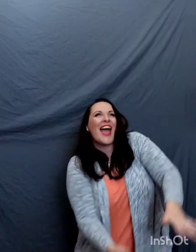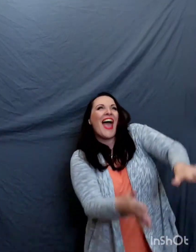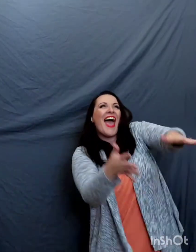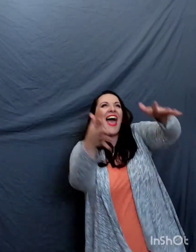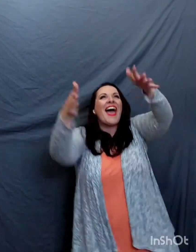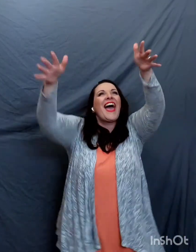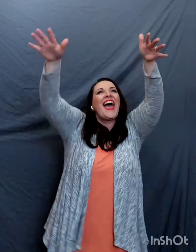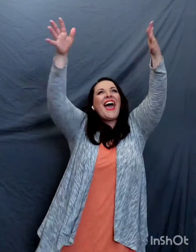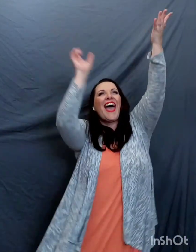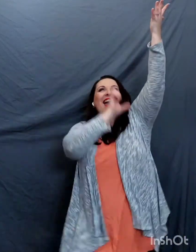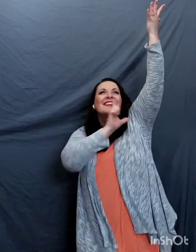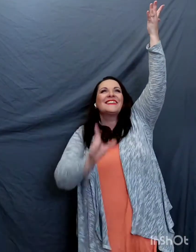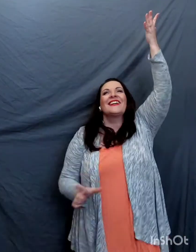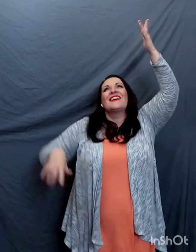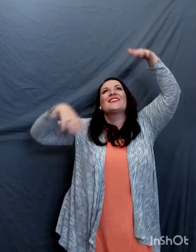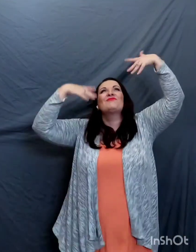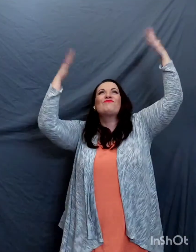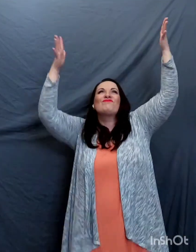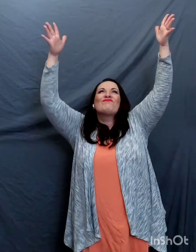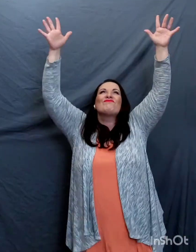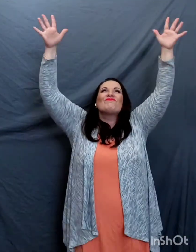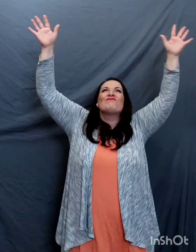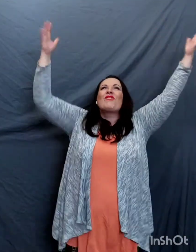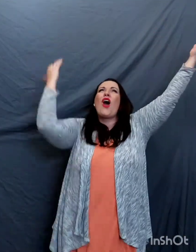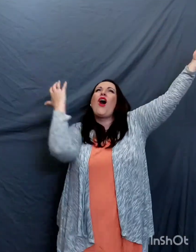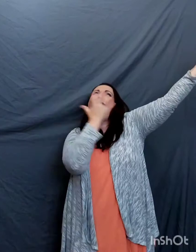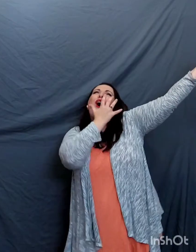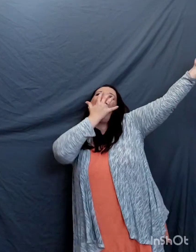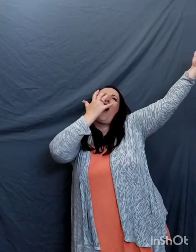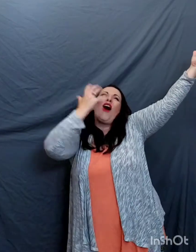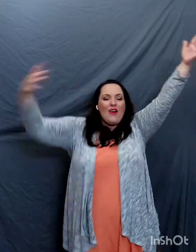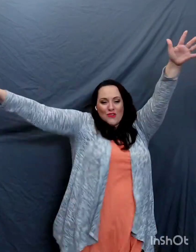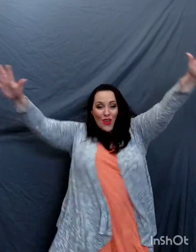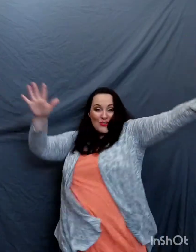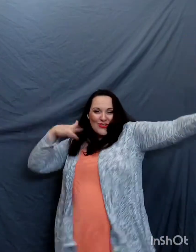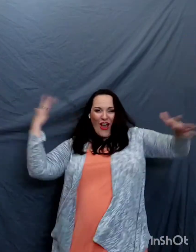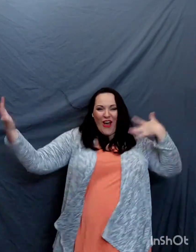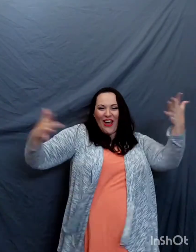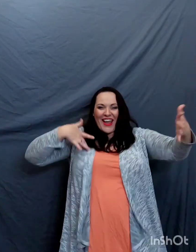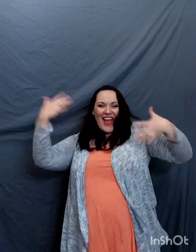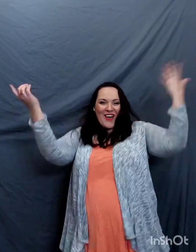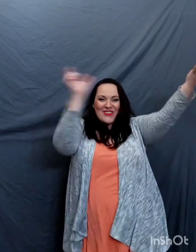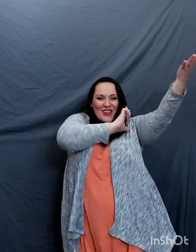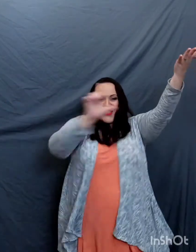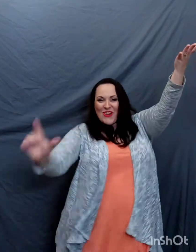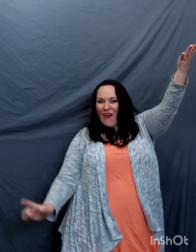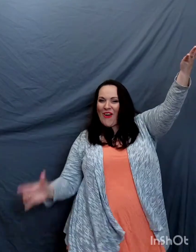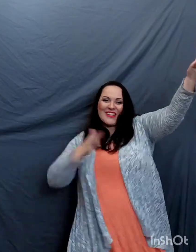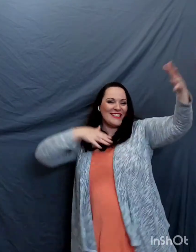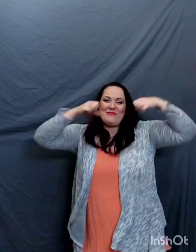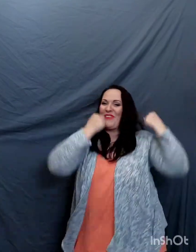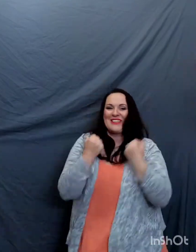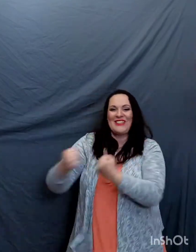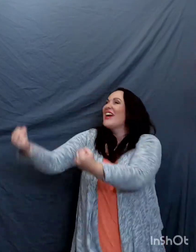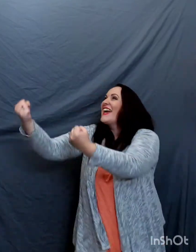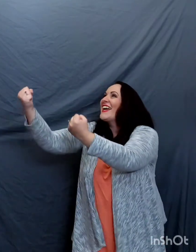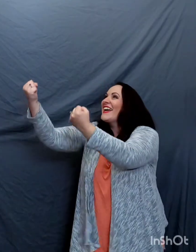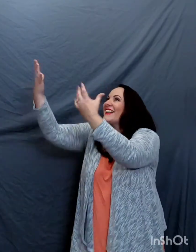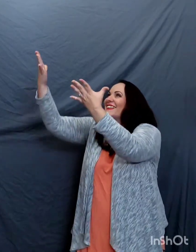Lord of light The joy of the Lord is my strength